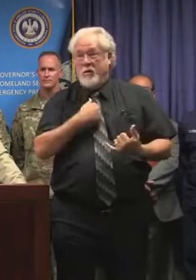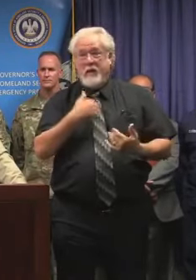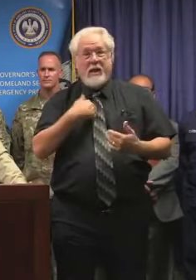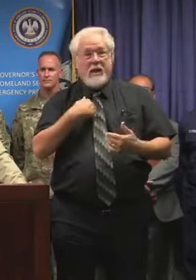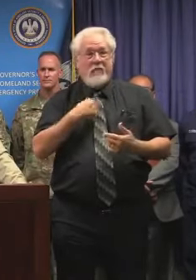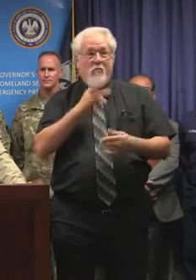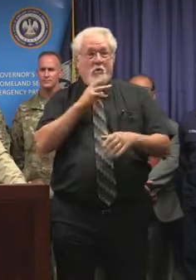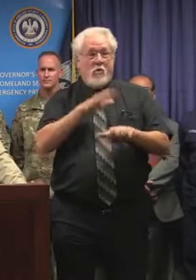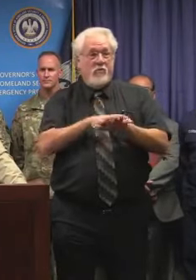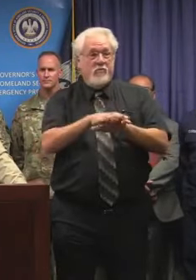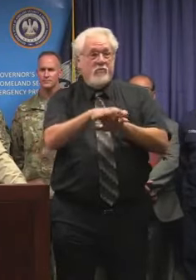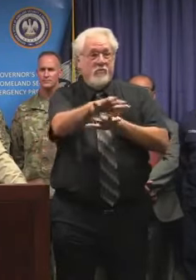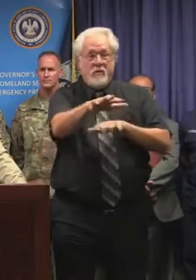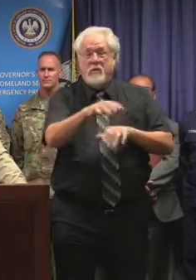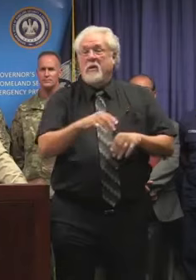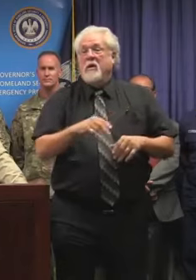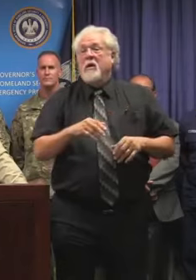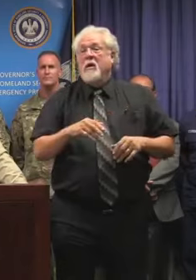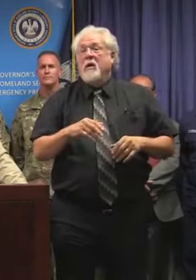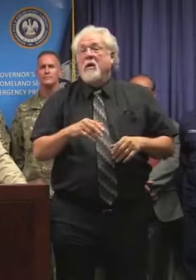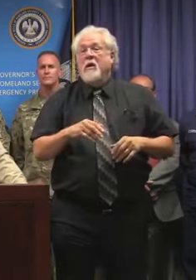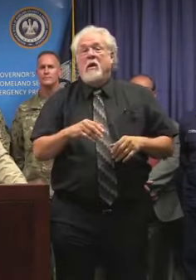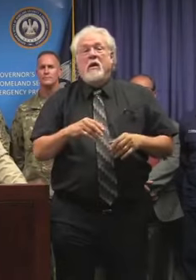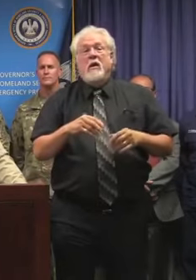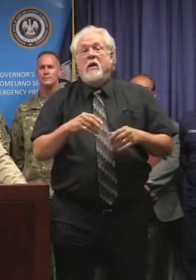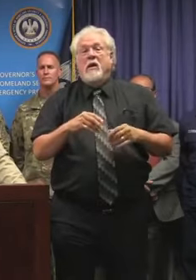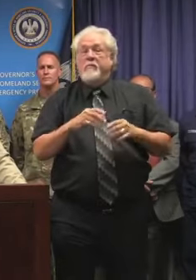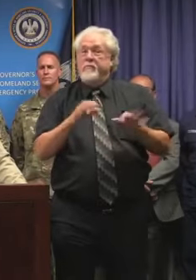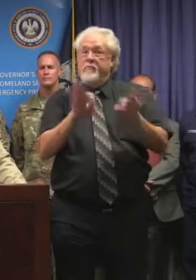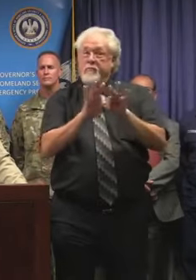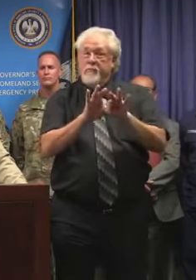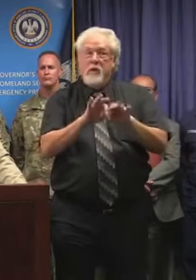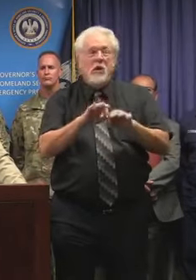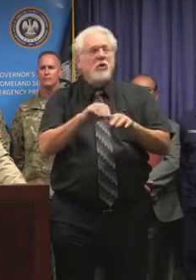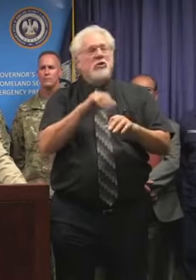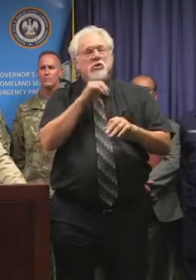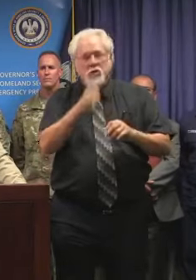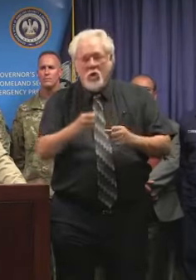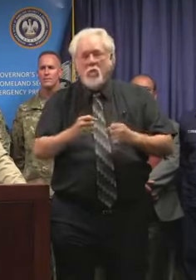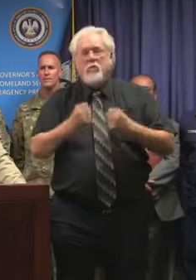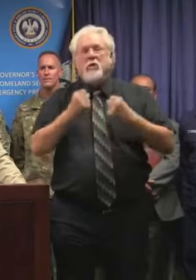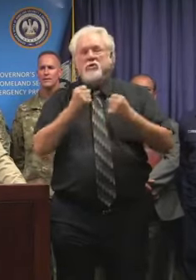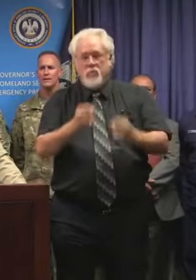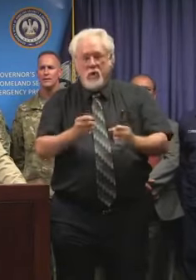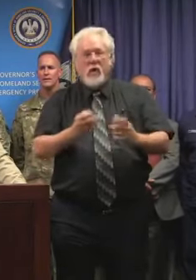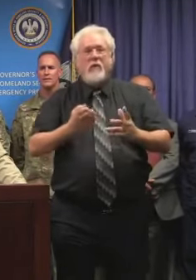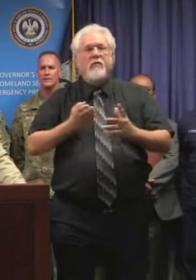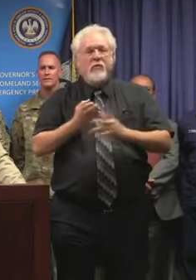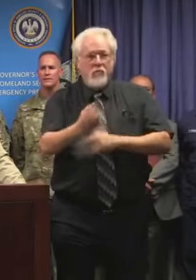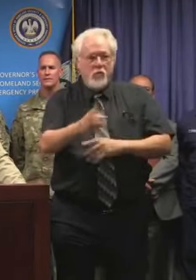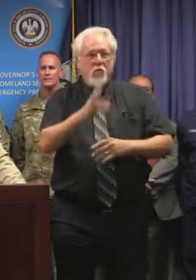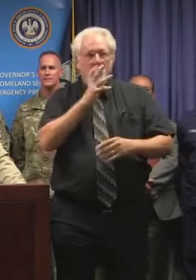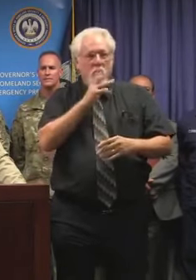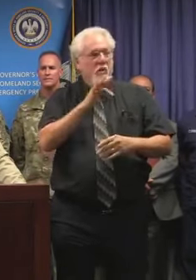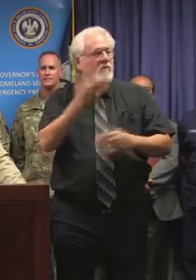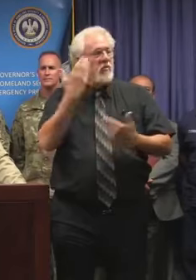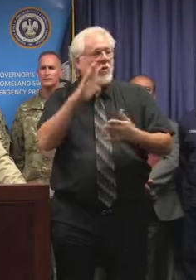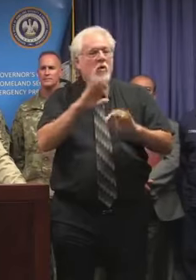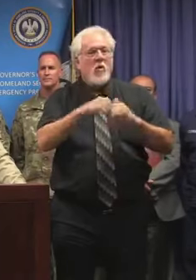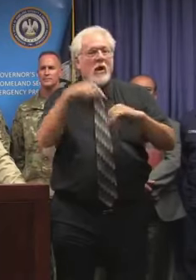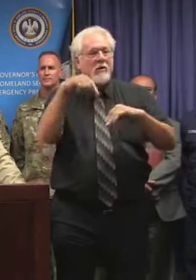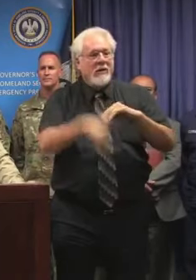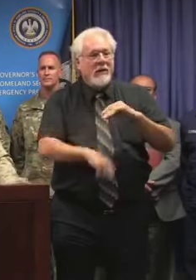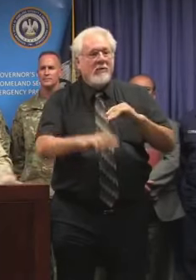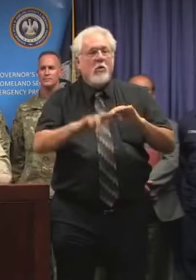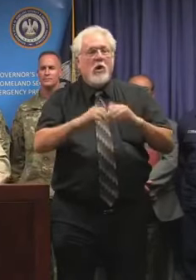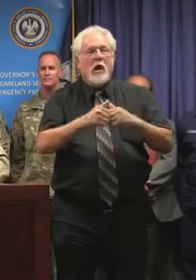water. It remains imperative that people not drive through water if they don't know how deep it is or how strong the current is.